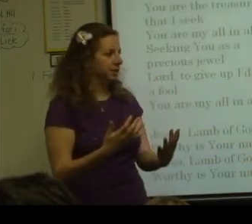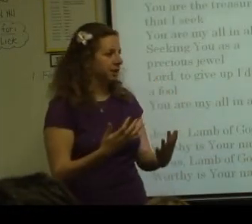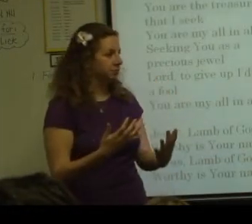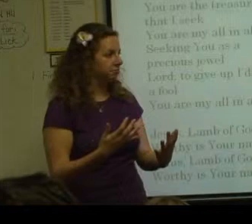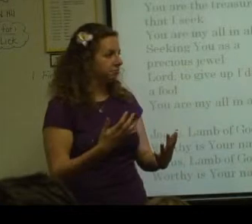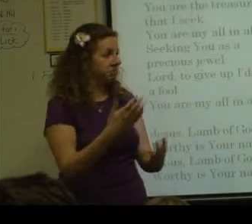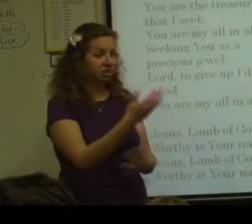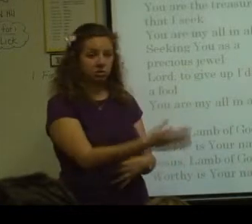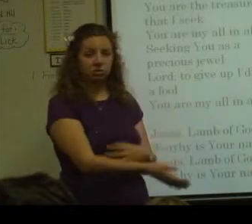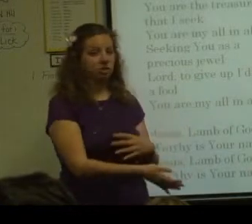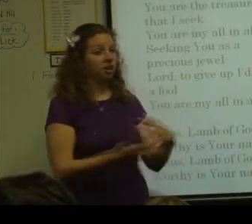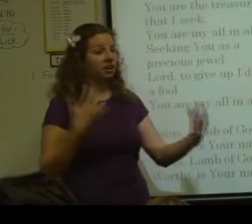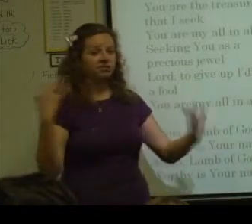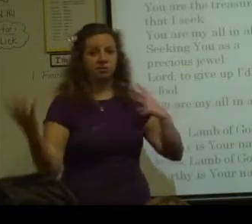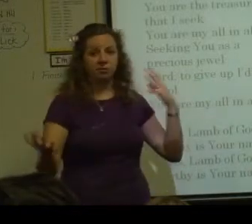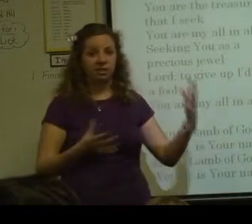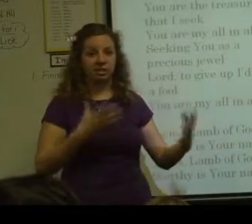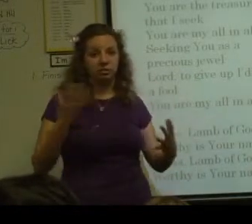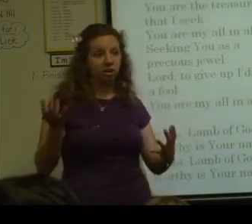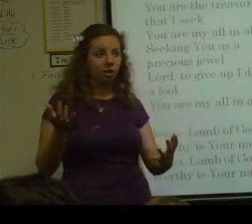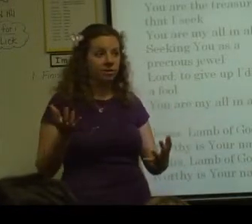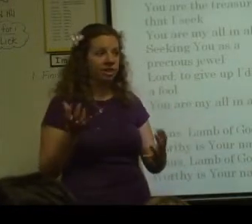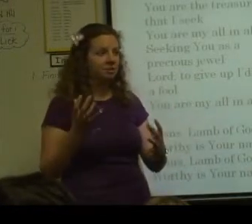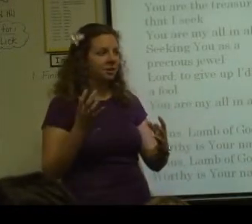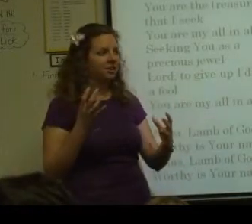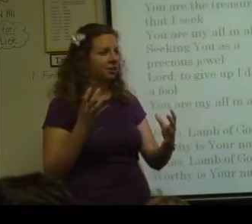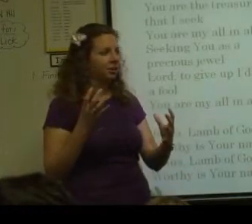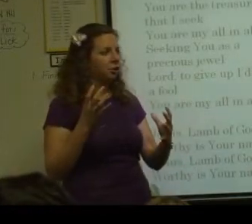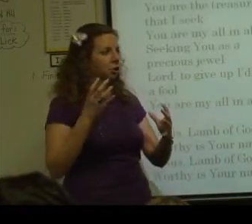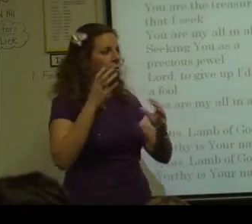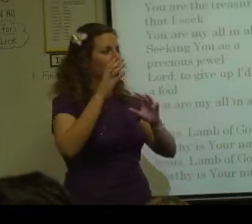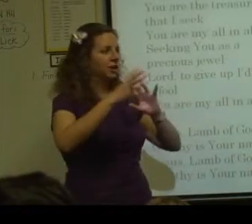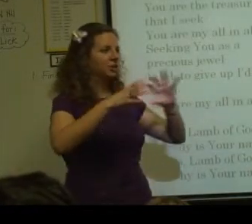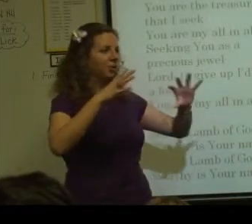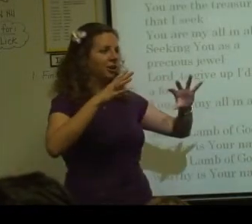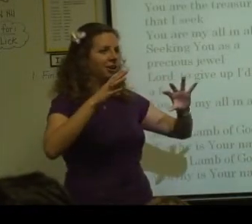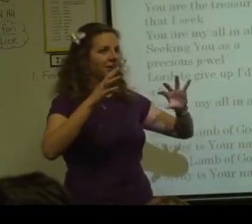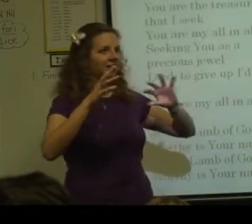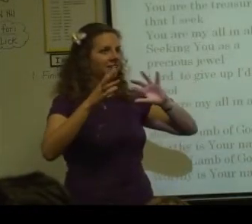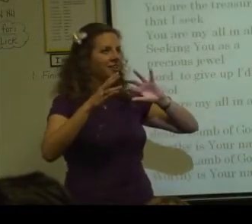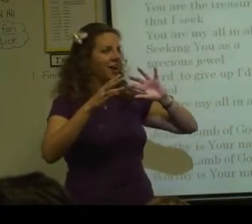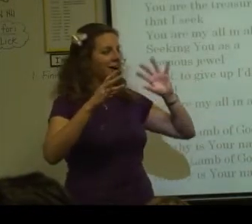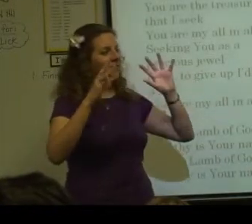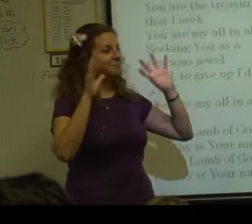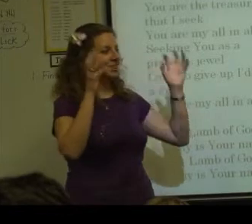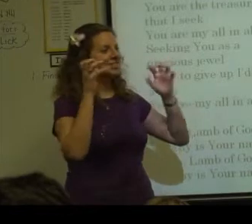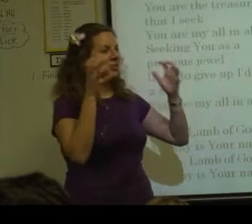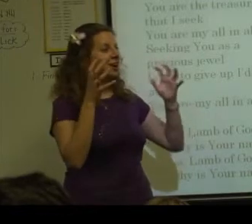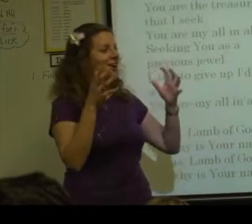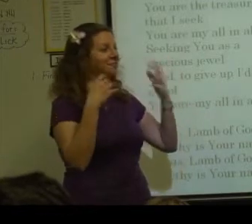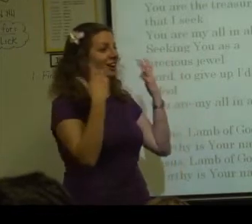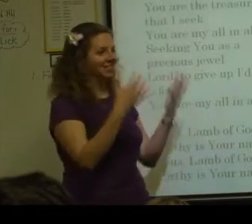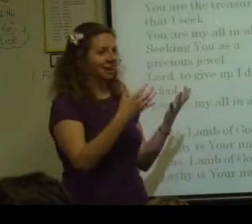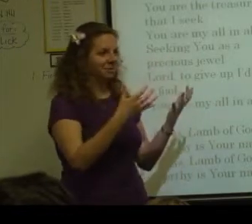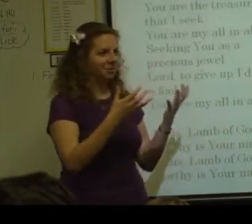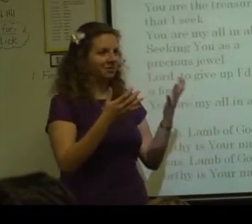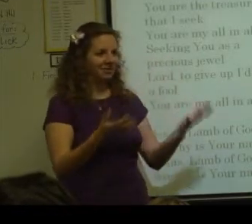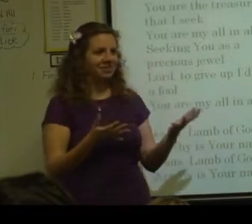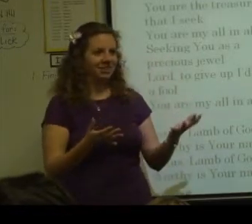again. Okay, so there's a lot of different ways that you could go with that depending on what your rendition of rising up is